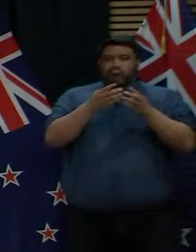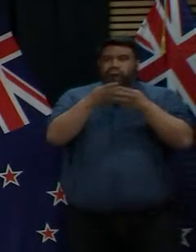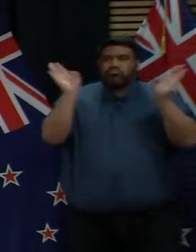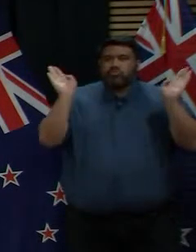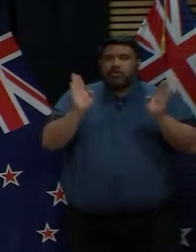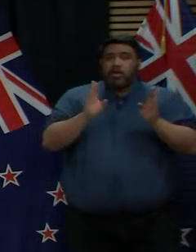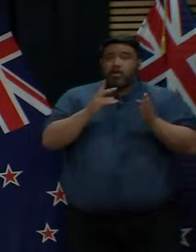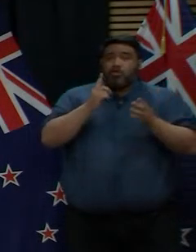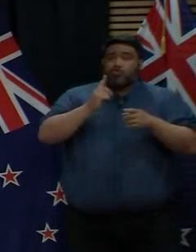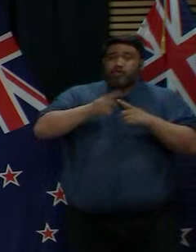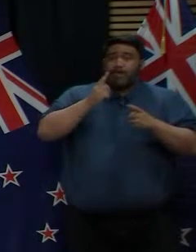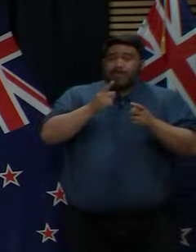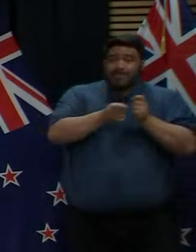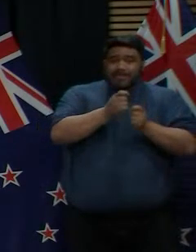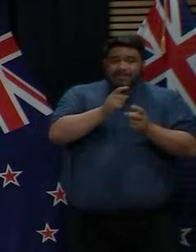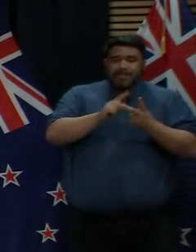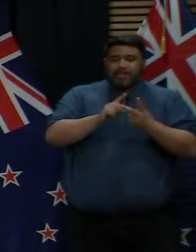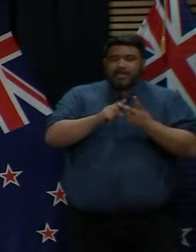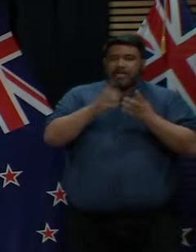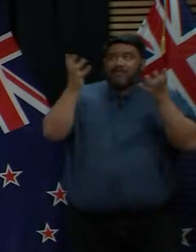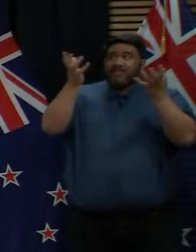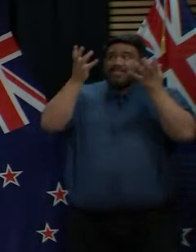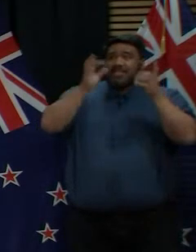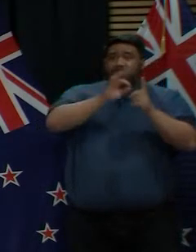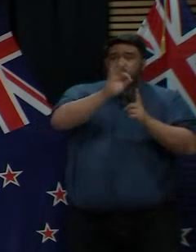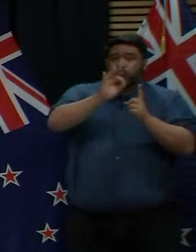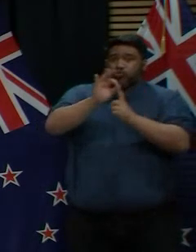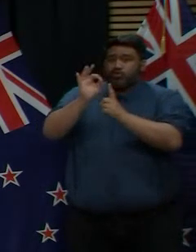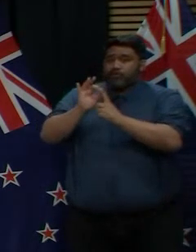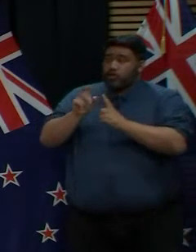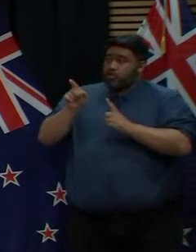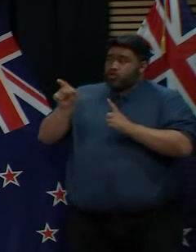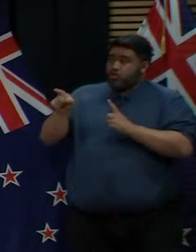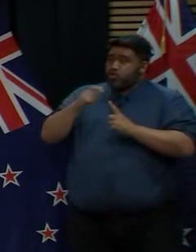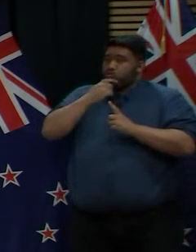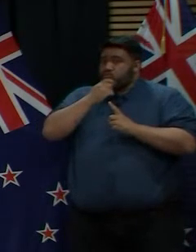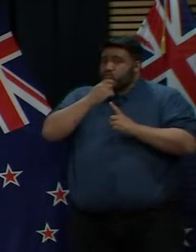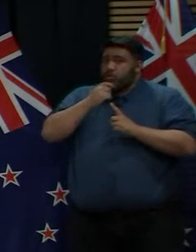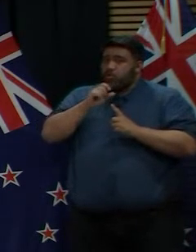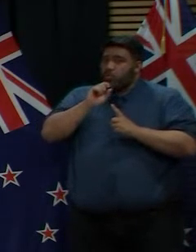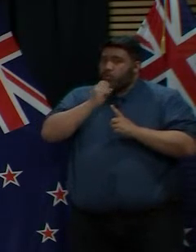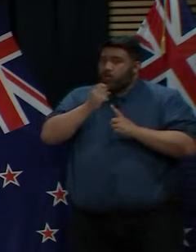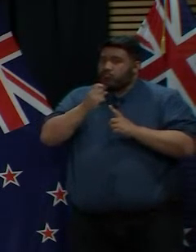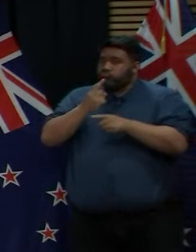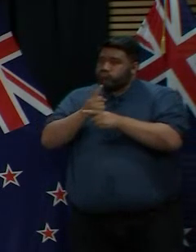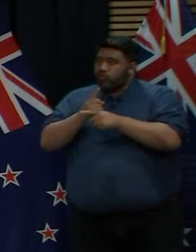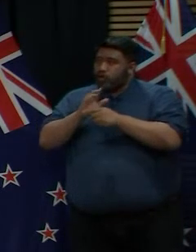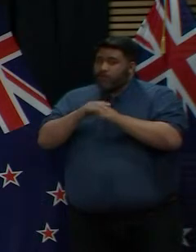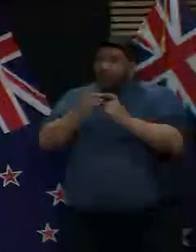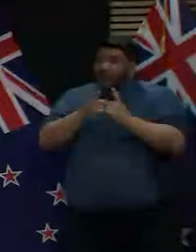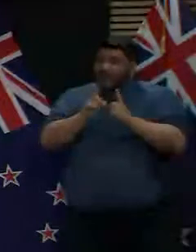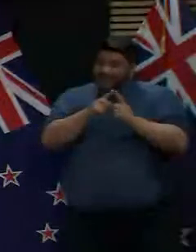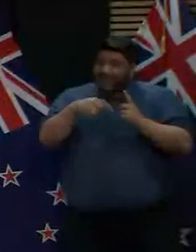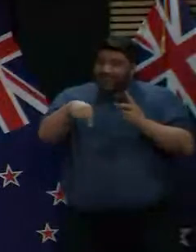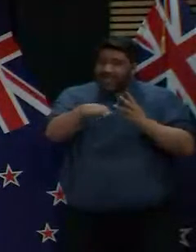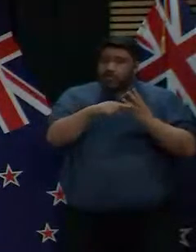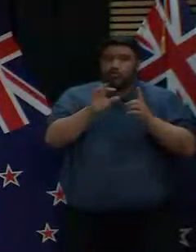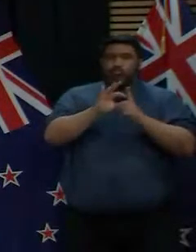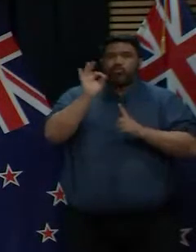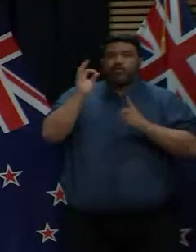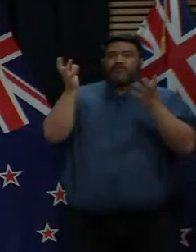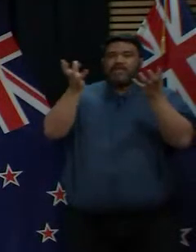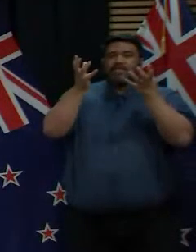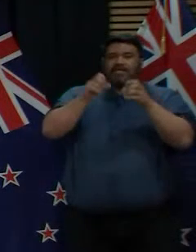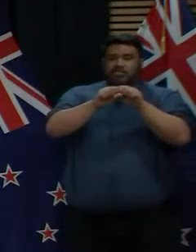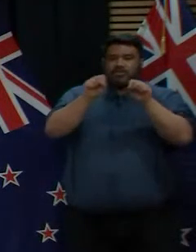and ventilation. Are those things that you're looking at that are on the table in terms of trying to overhaul our ventilation systems for